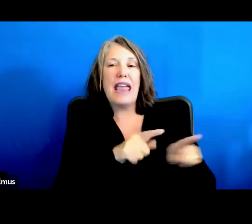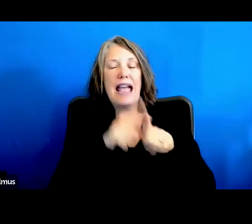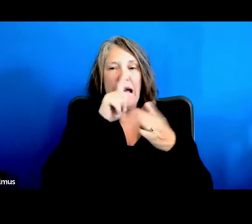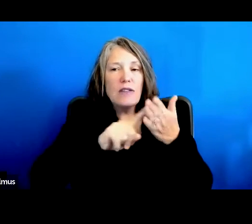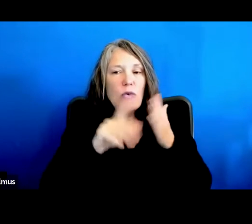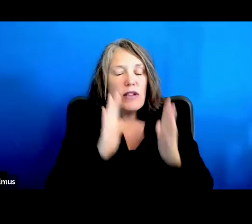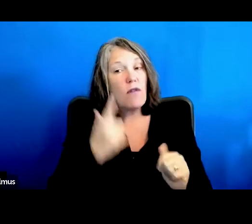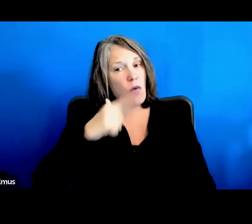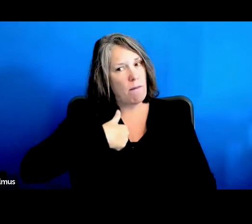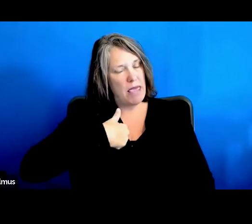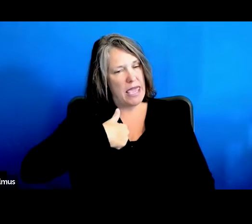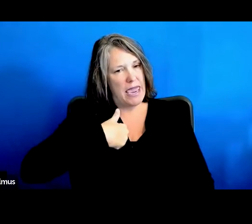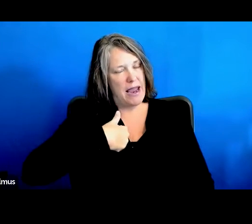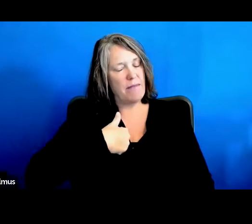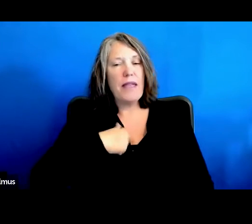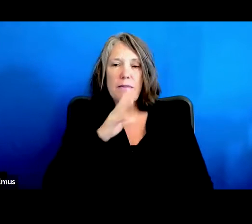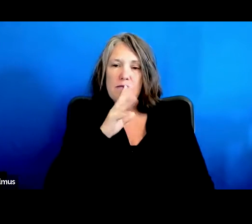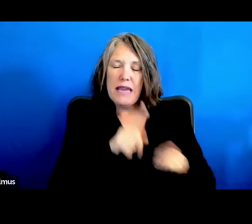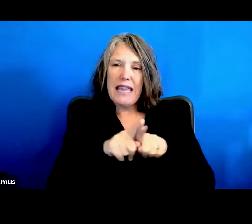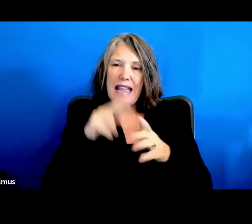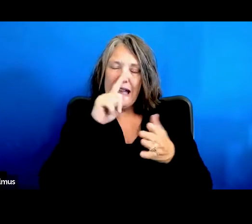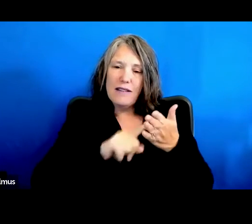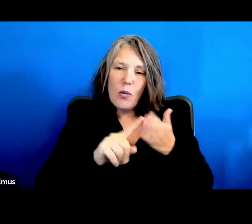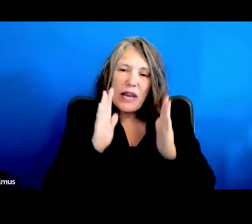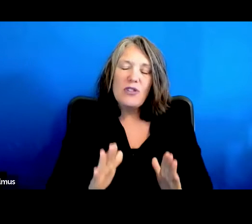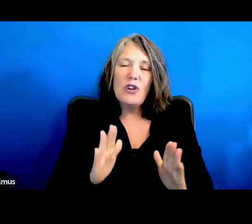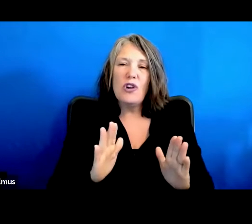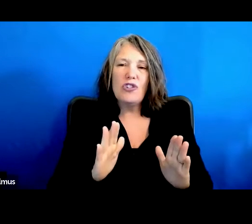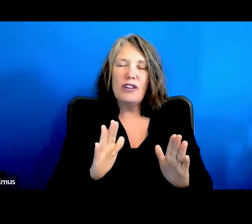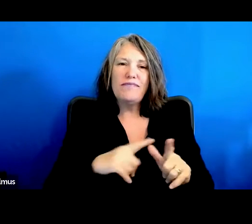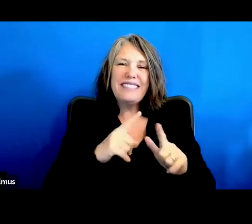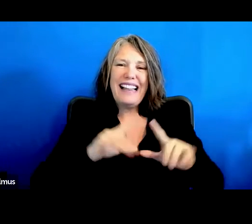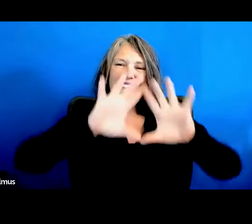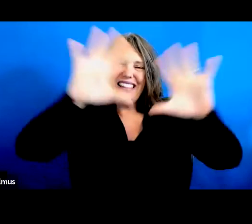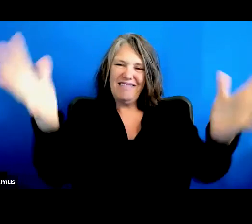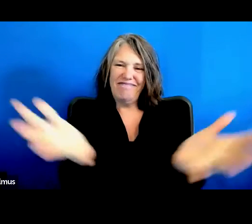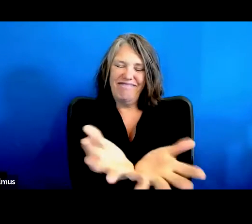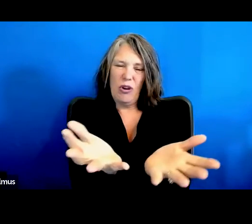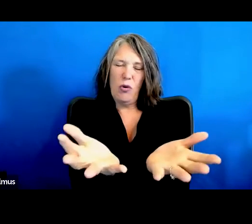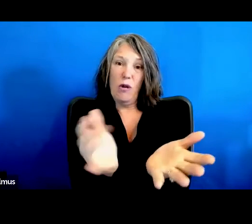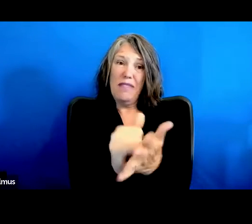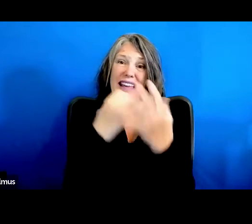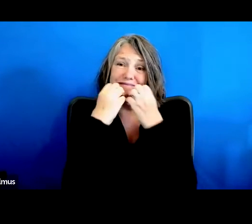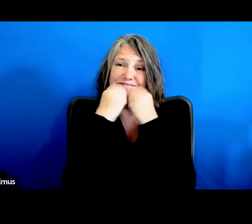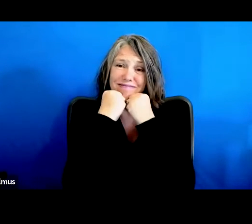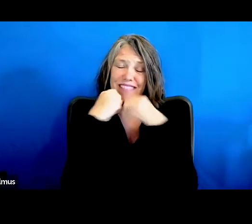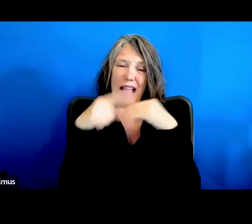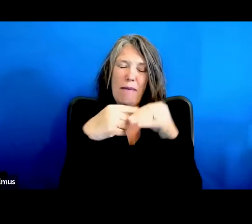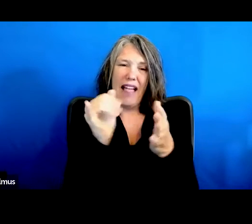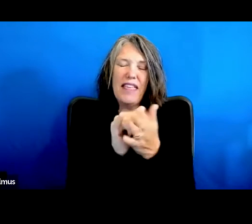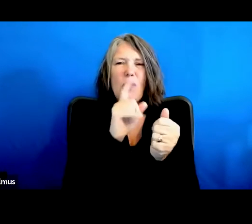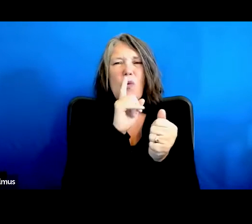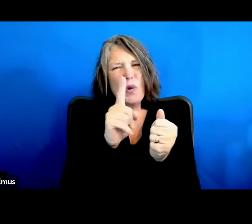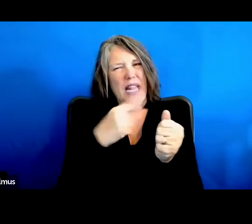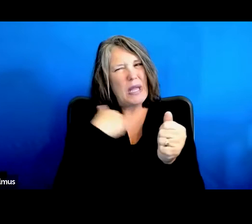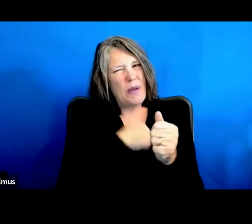for me, speaking of as a researcher, and then as this broader collective group that cares about this, really have a role to